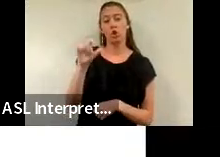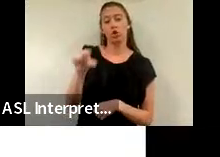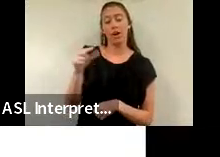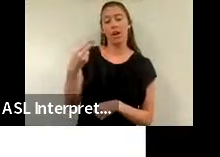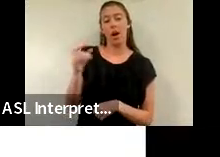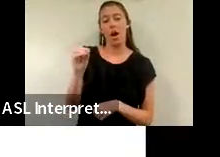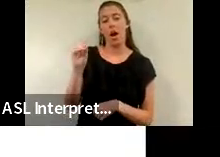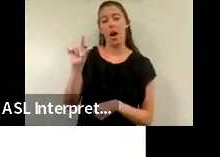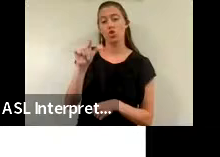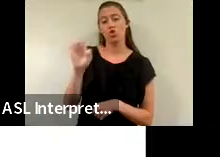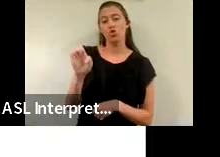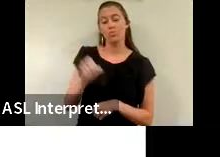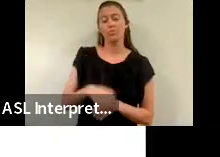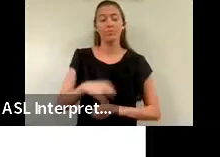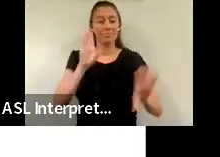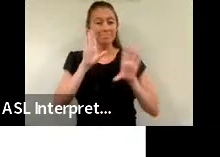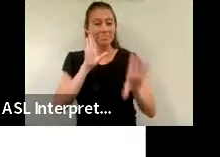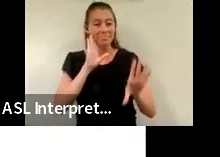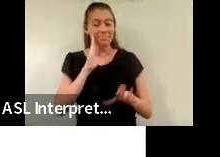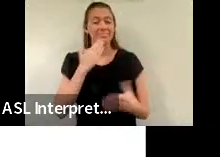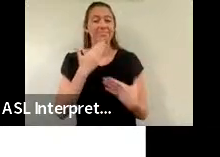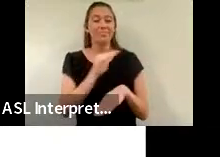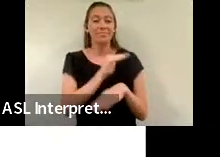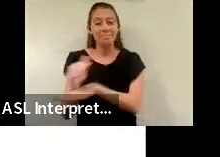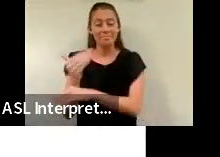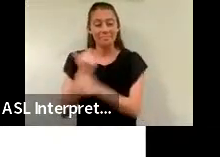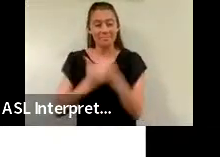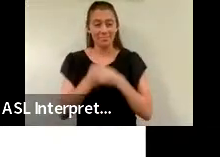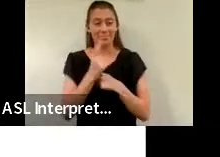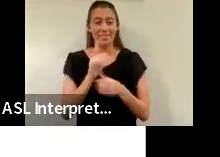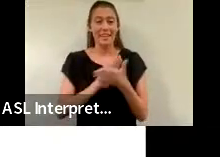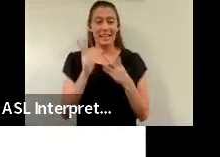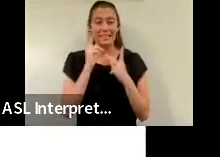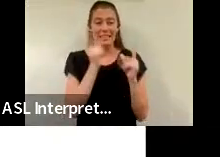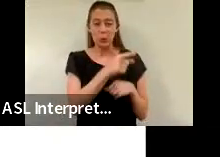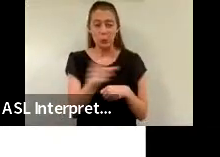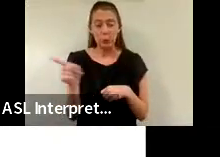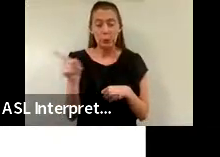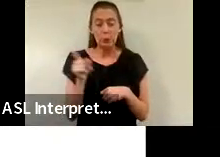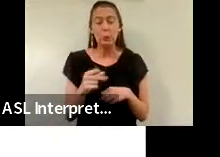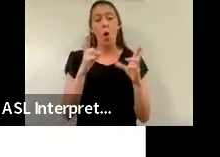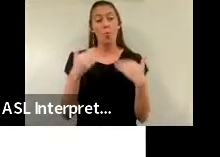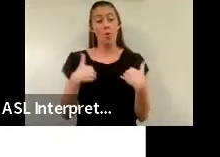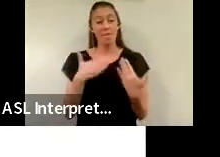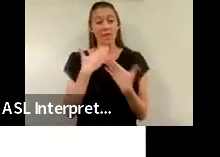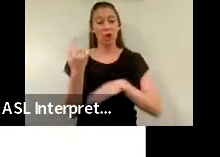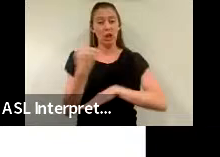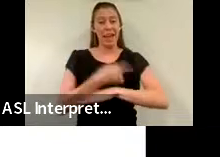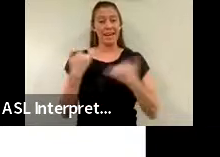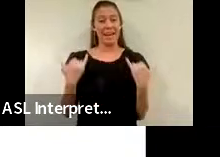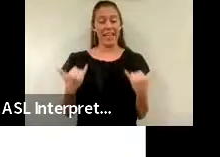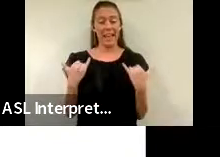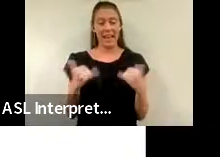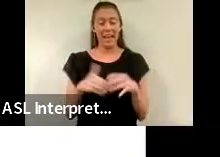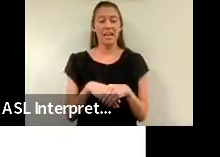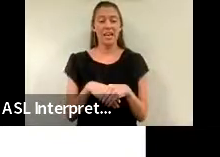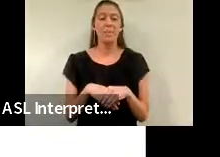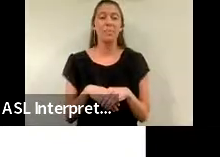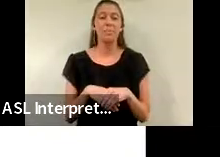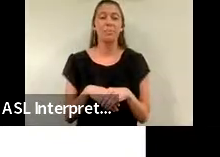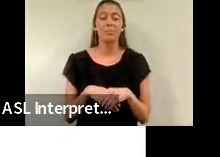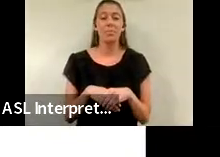Hey, good evening, everybody. It's good to see you all. Hope you're having a great day. On behalf of myself and